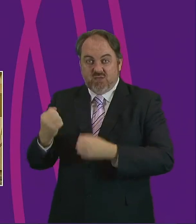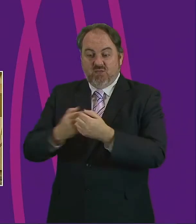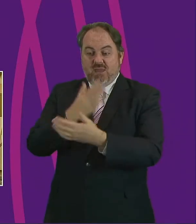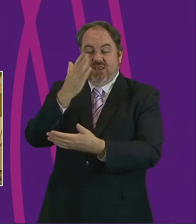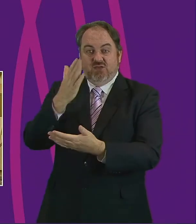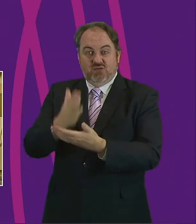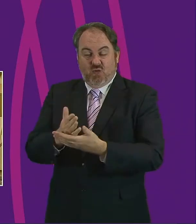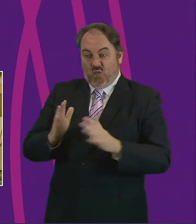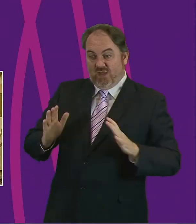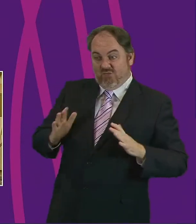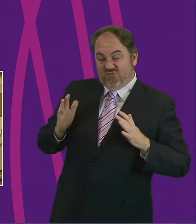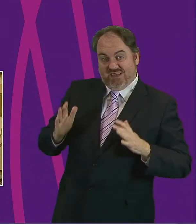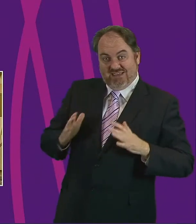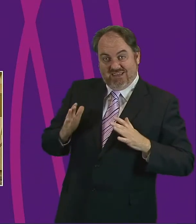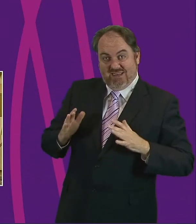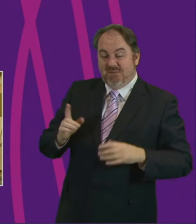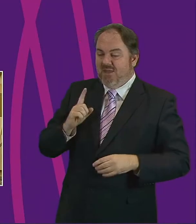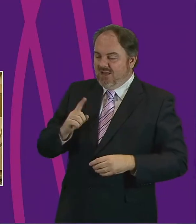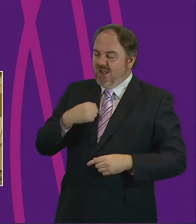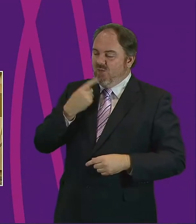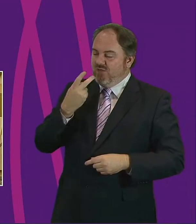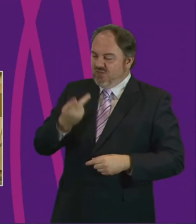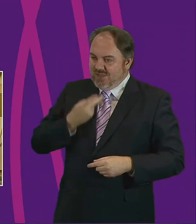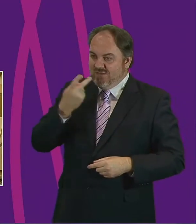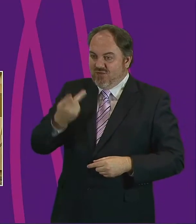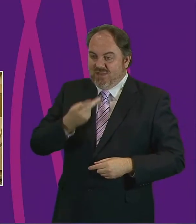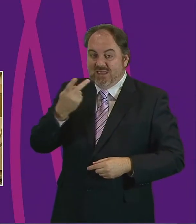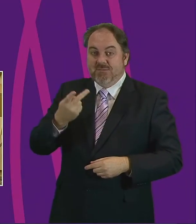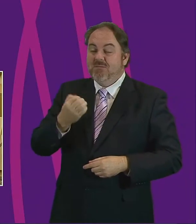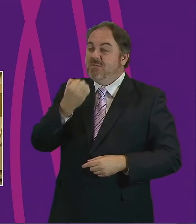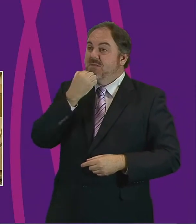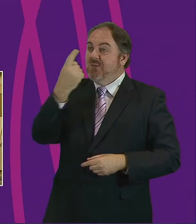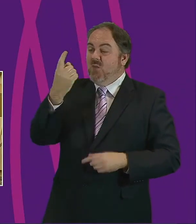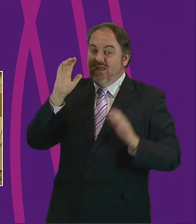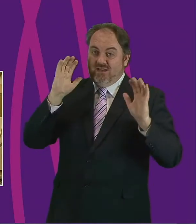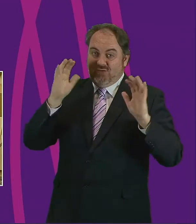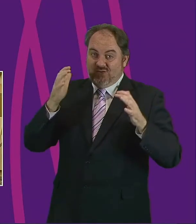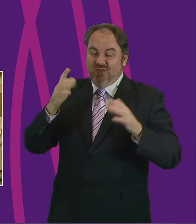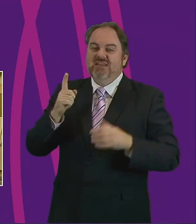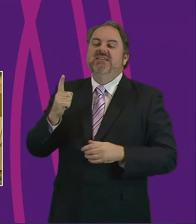as quickly, but I'll keep saying this, as safely as possible. Sometimes,